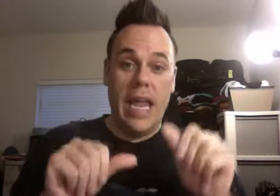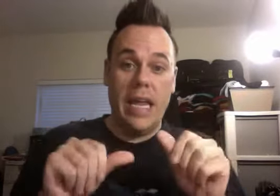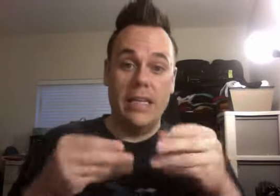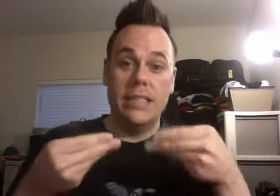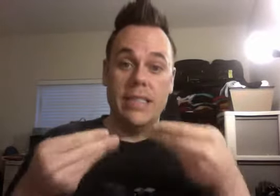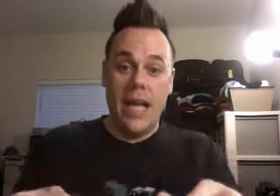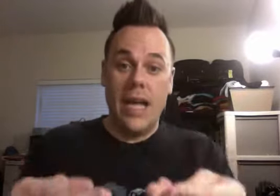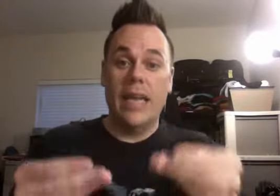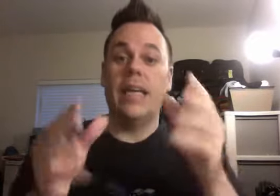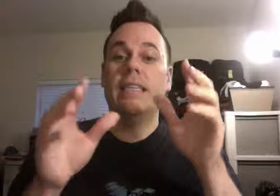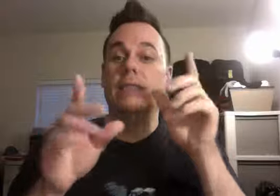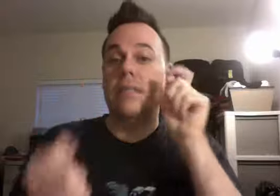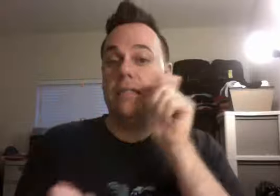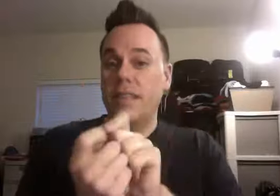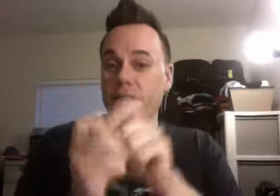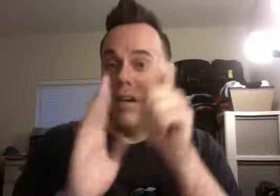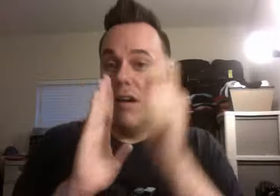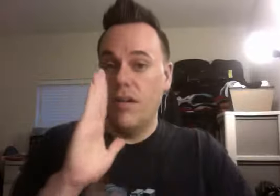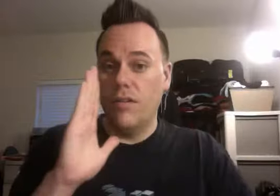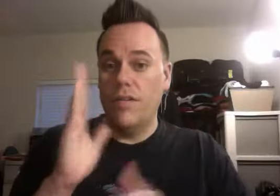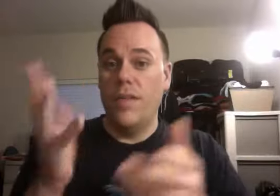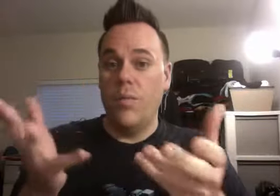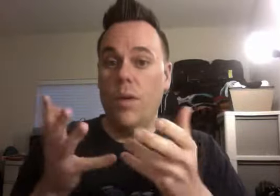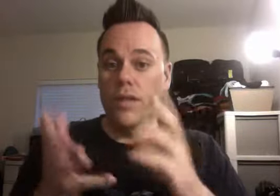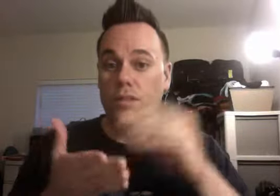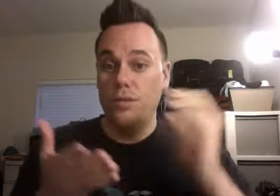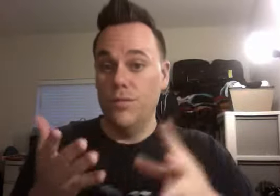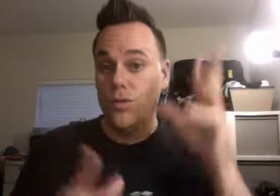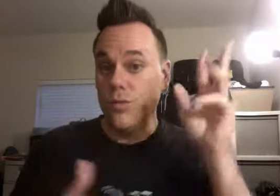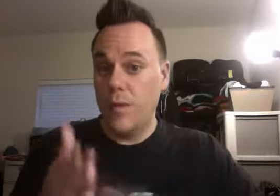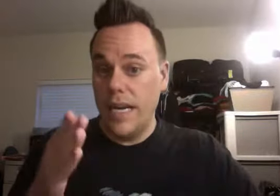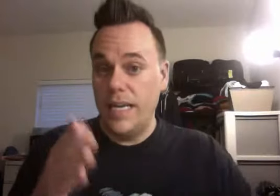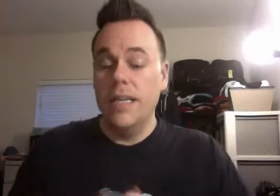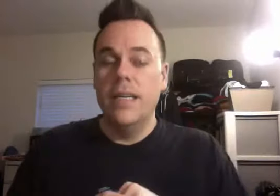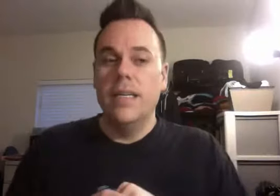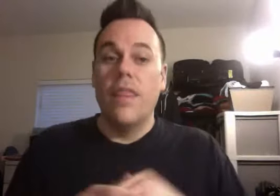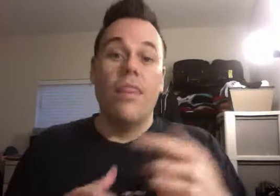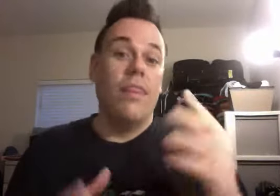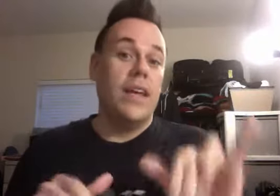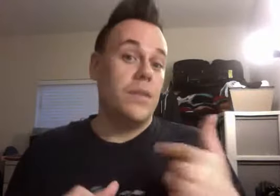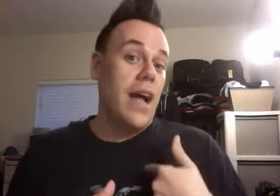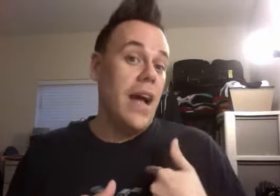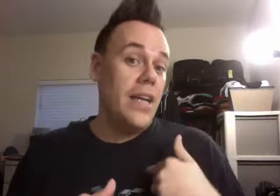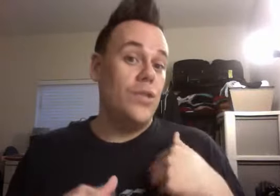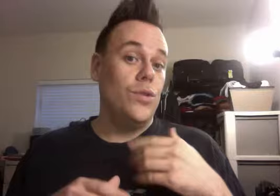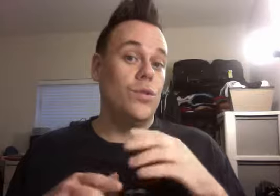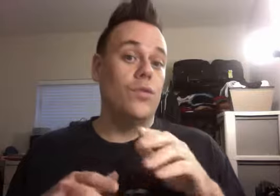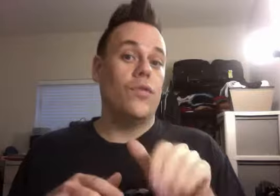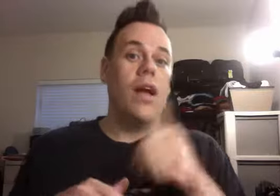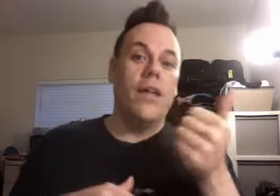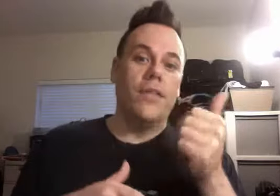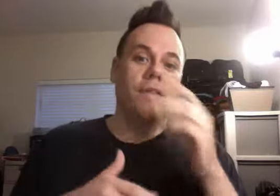can assign a specific article that they want the students to read. That's what I do for other